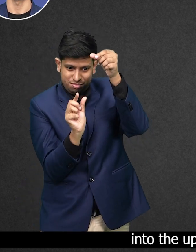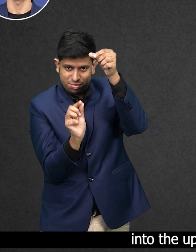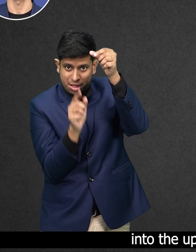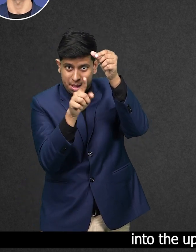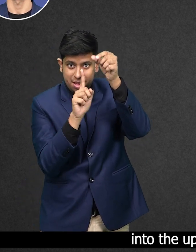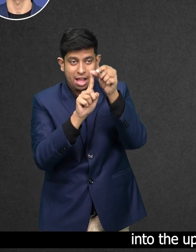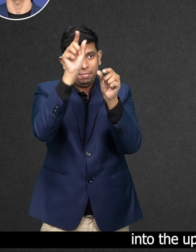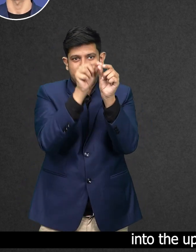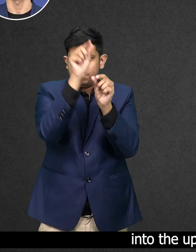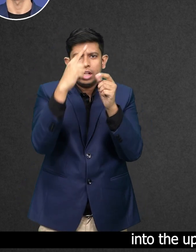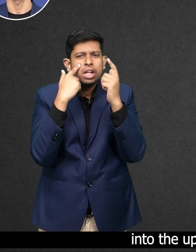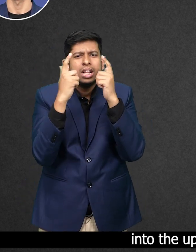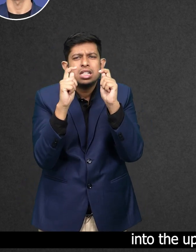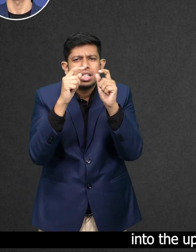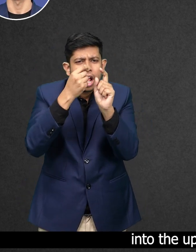tube,